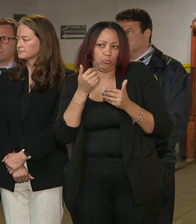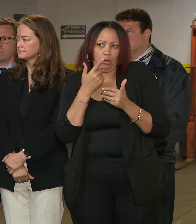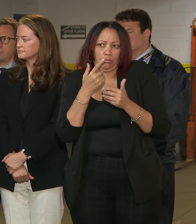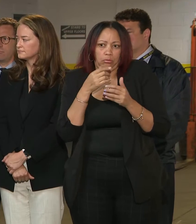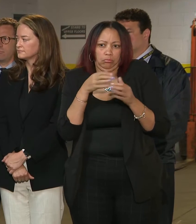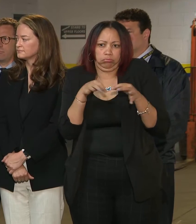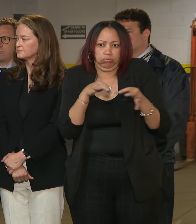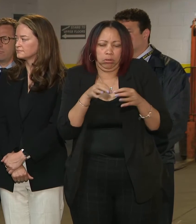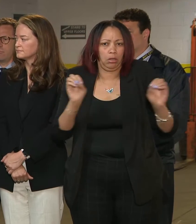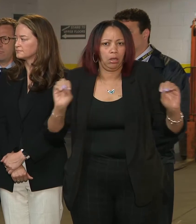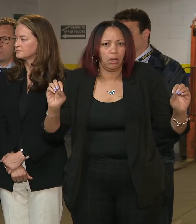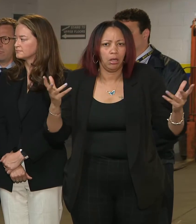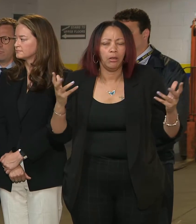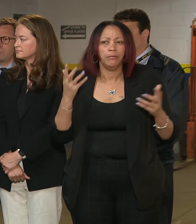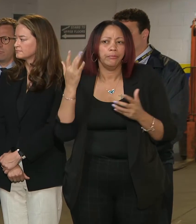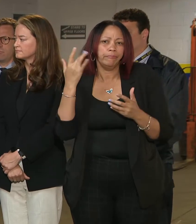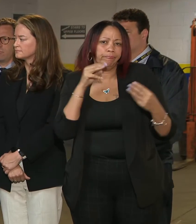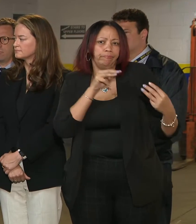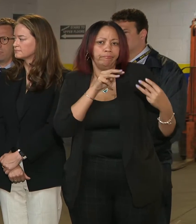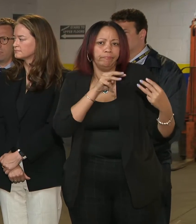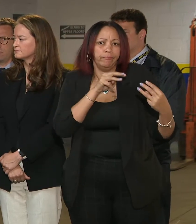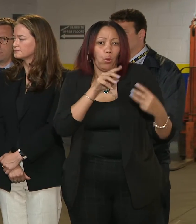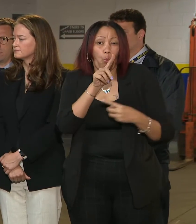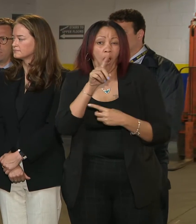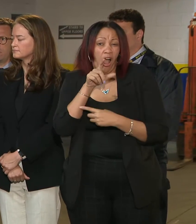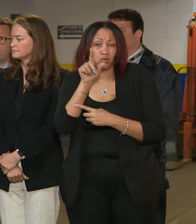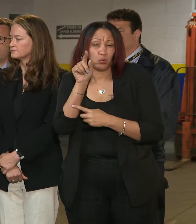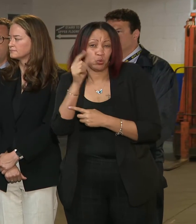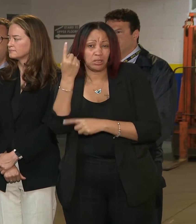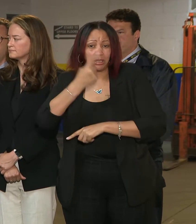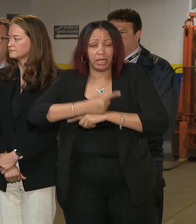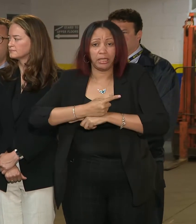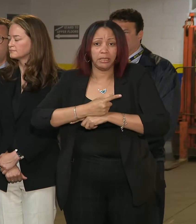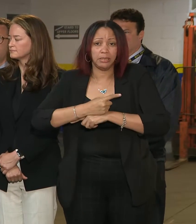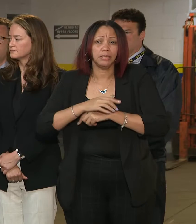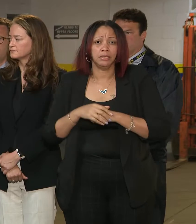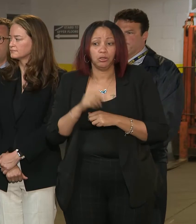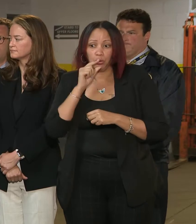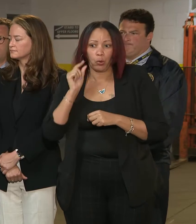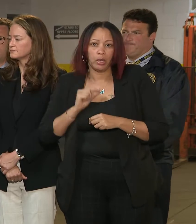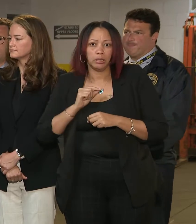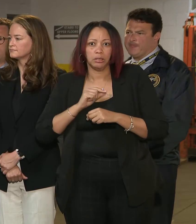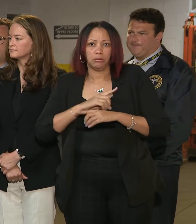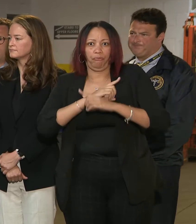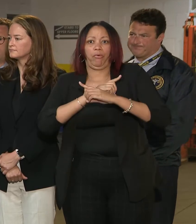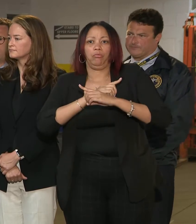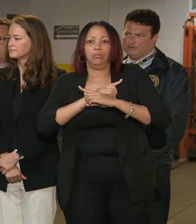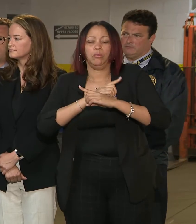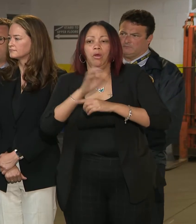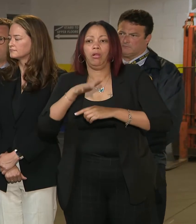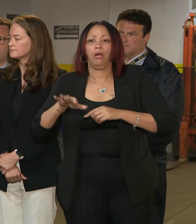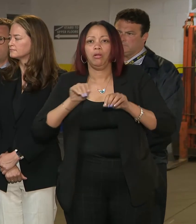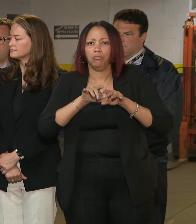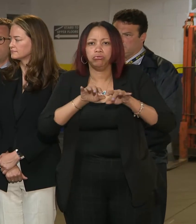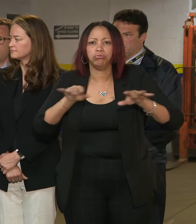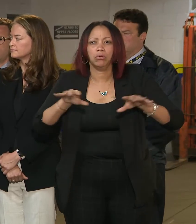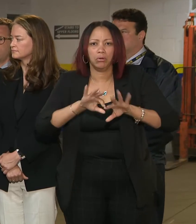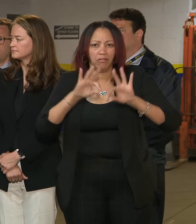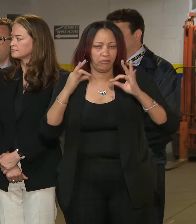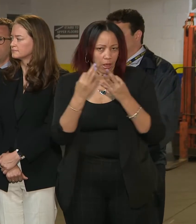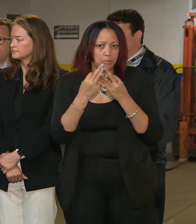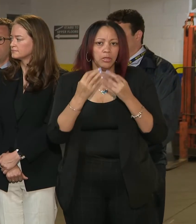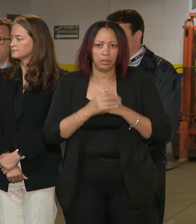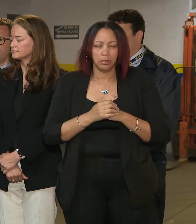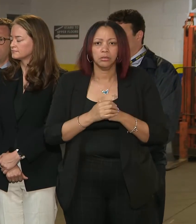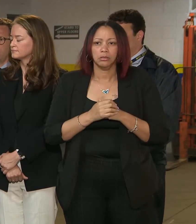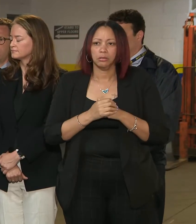unjustifiable war. 120 days Ukrainians defend their land, their families,